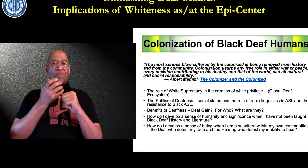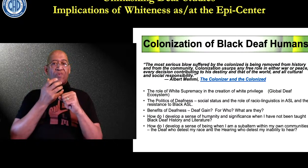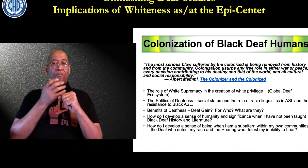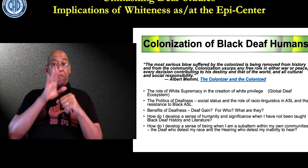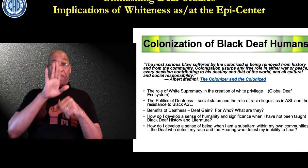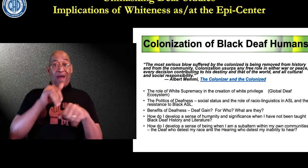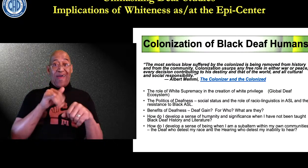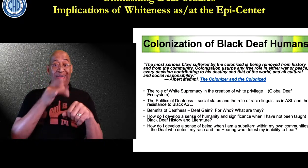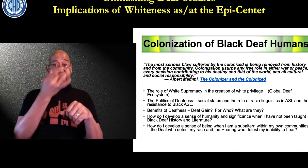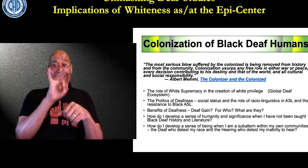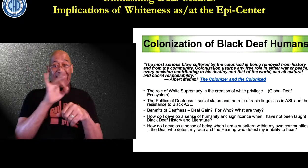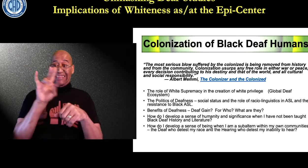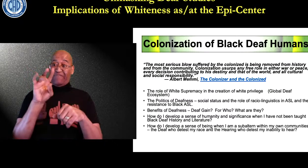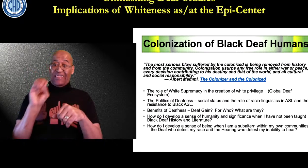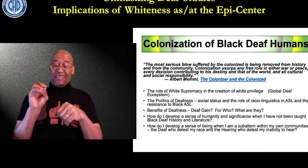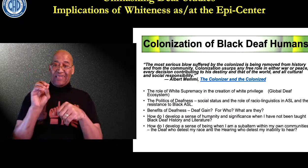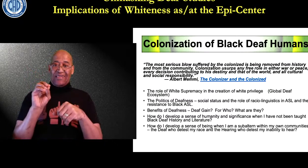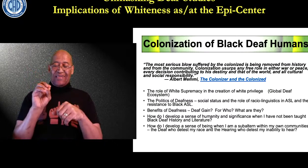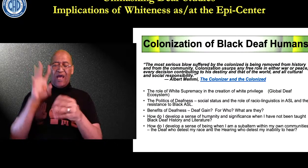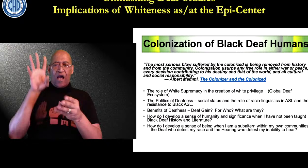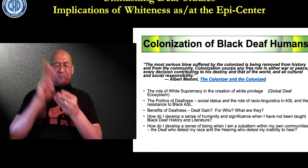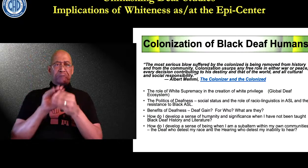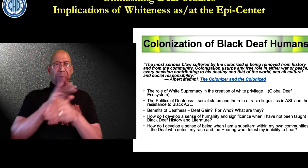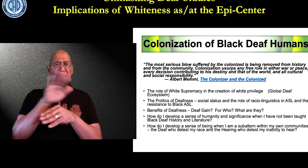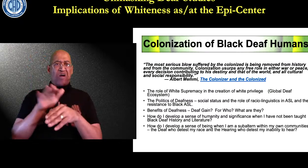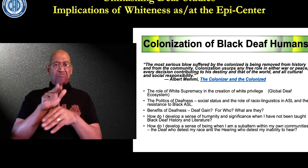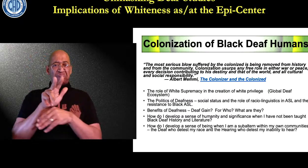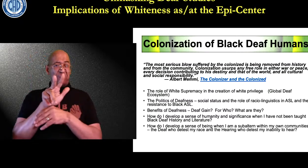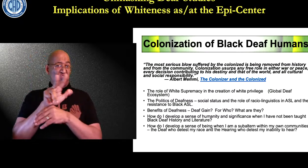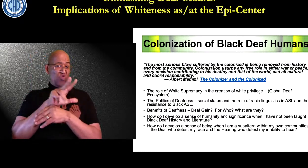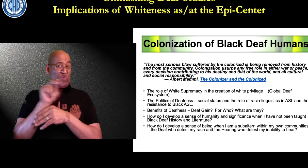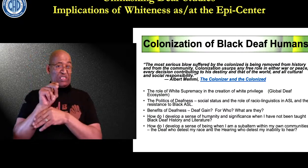And that was a big hurrah for us.